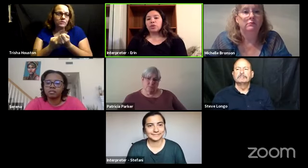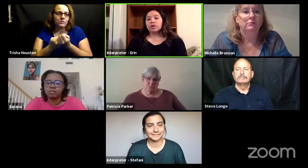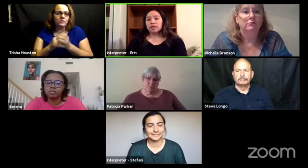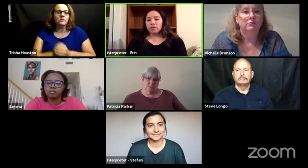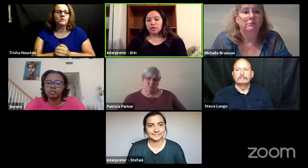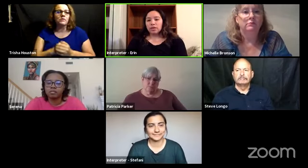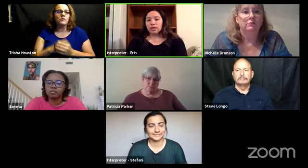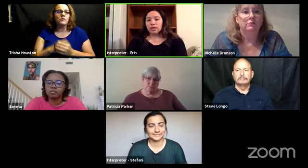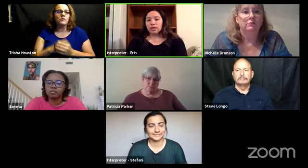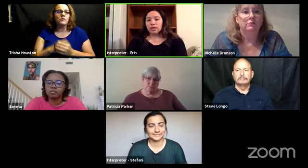support the community.